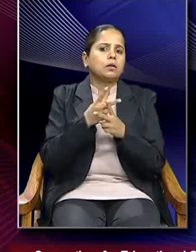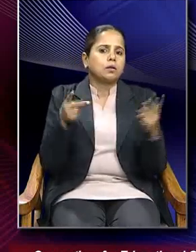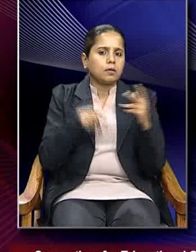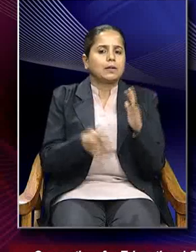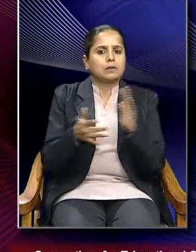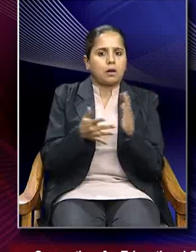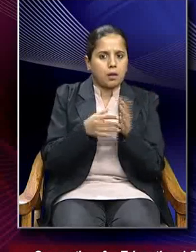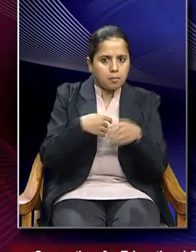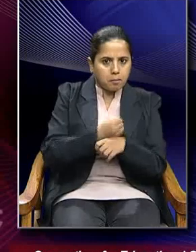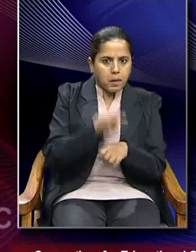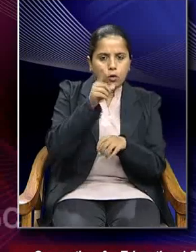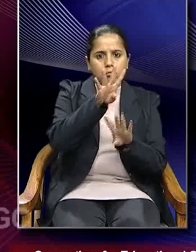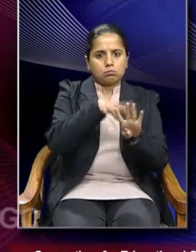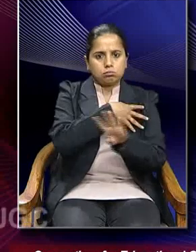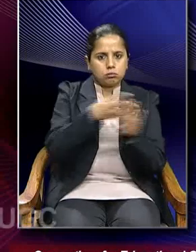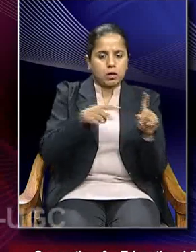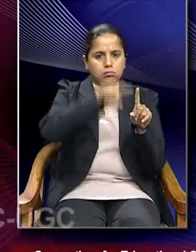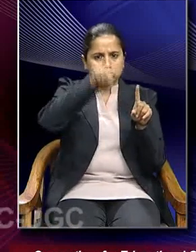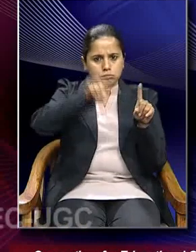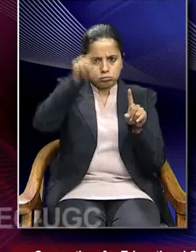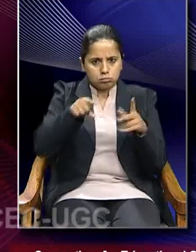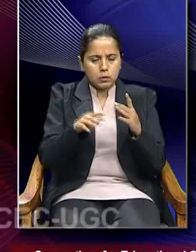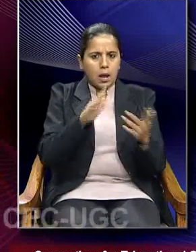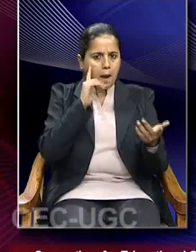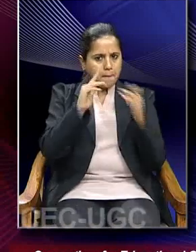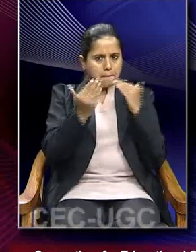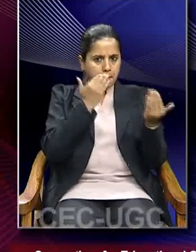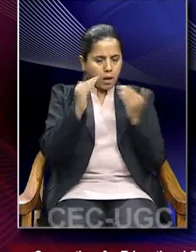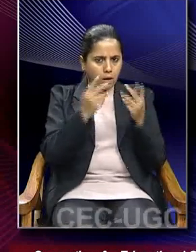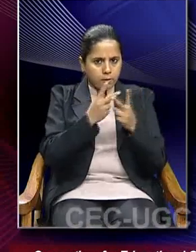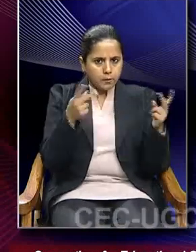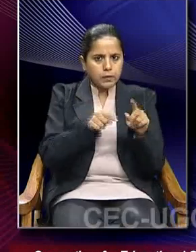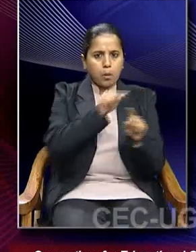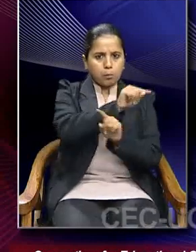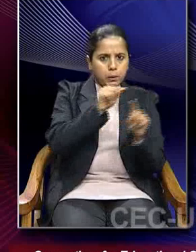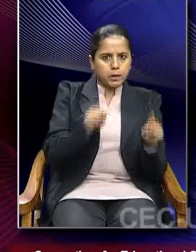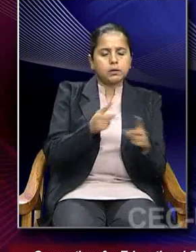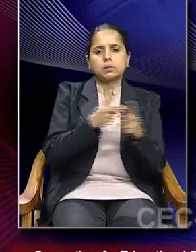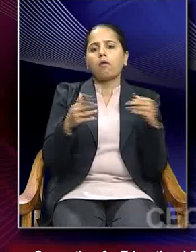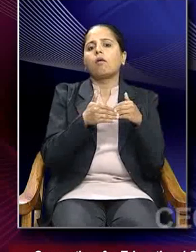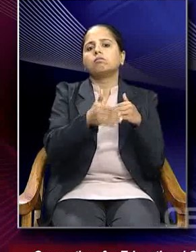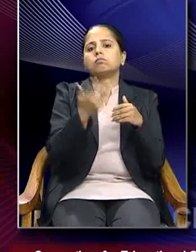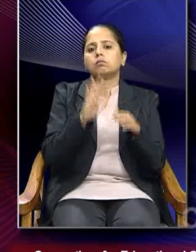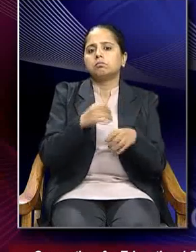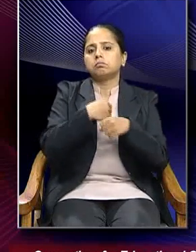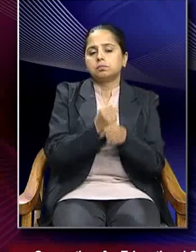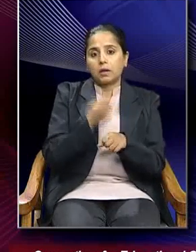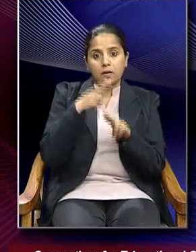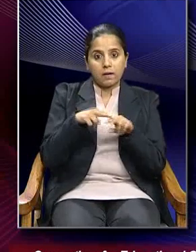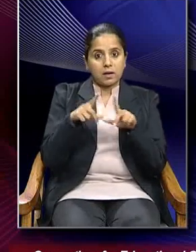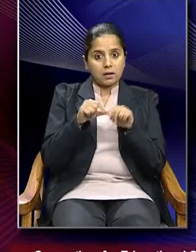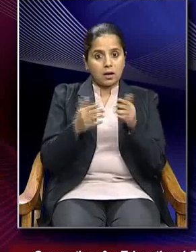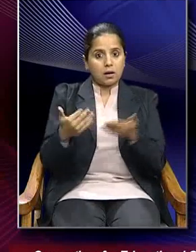create frequency table, graphs, comparison, percentage, and so on. If the data